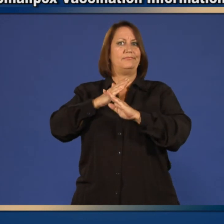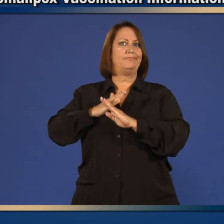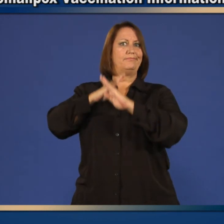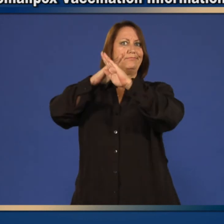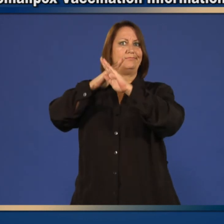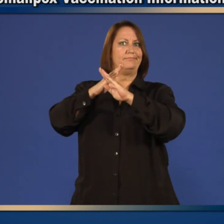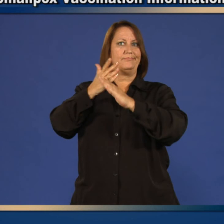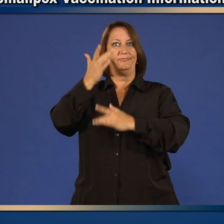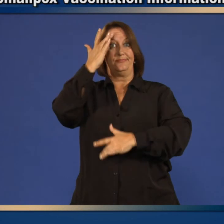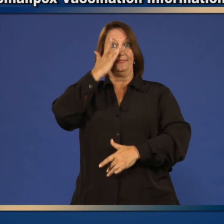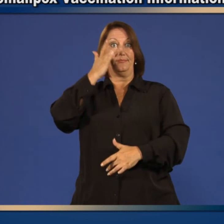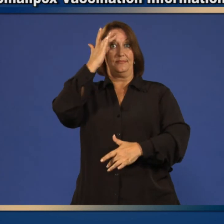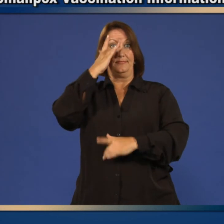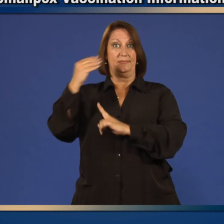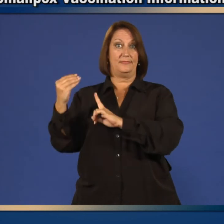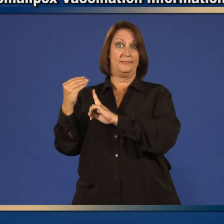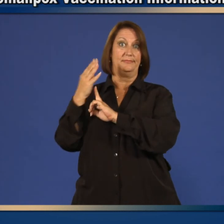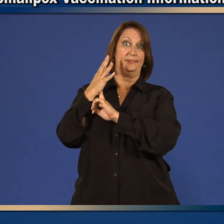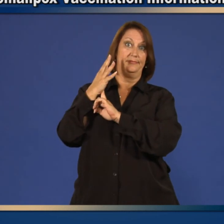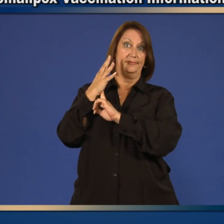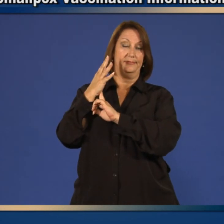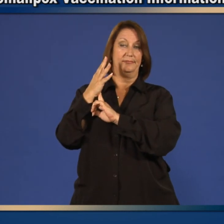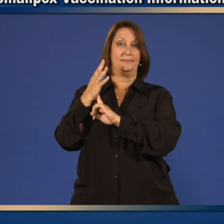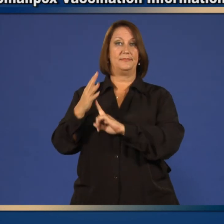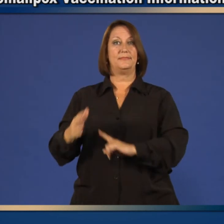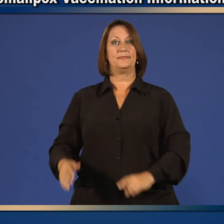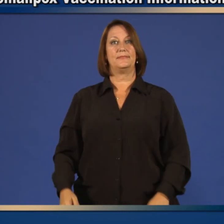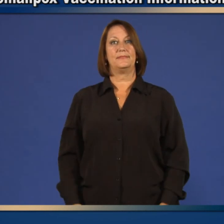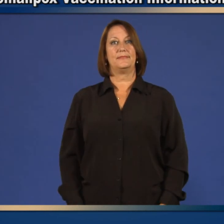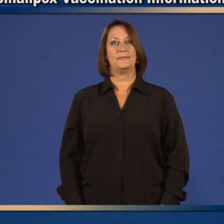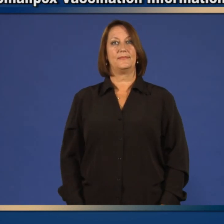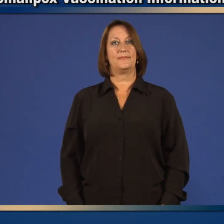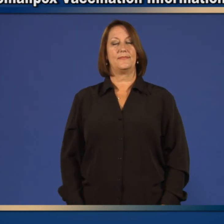protect themselves from smallpox.